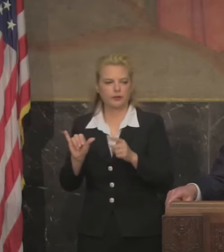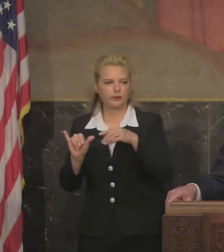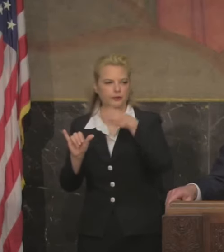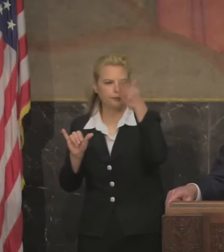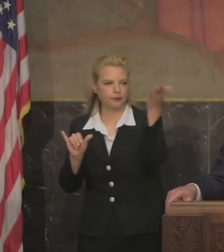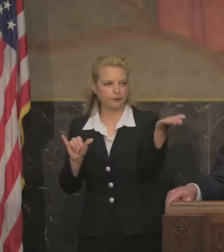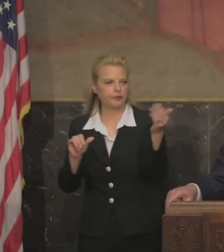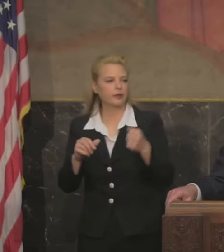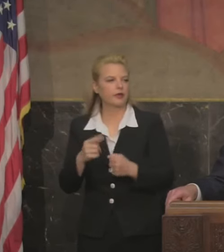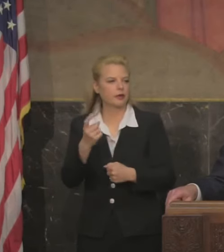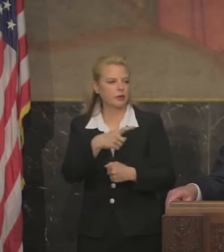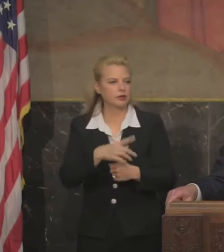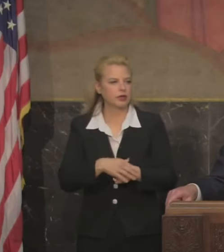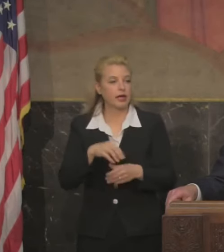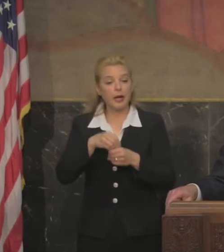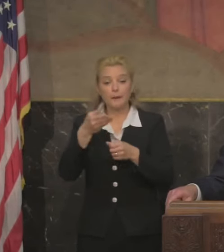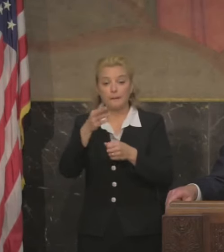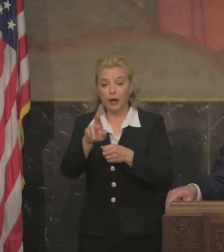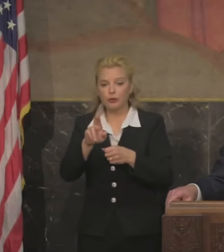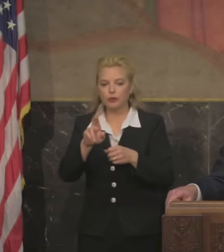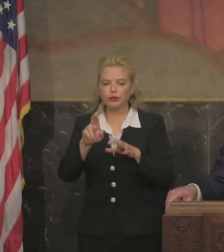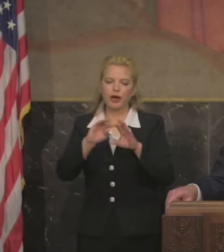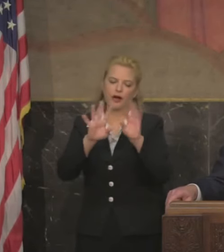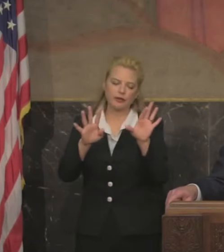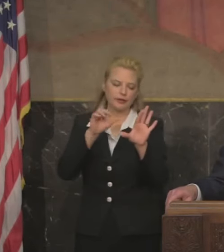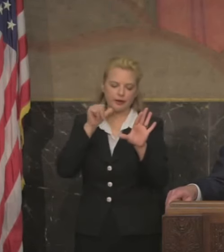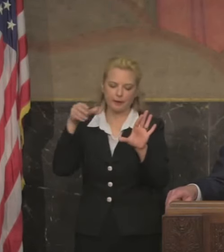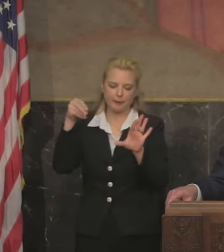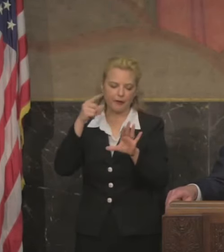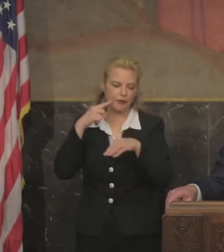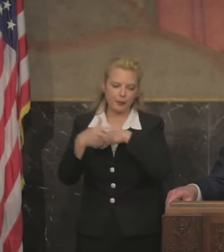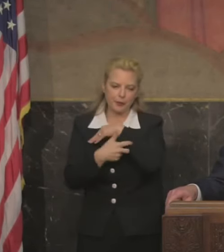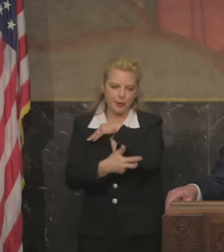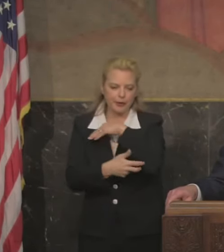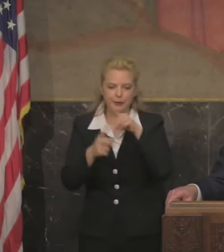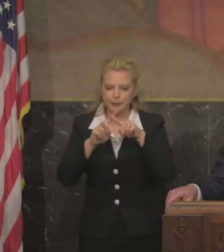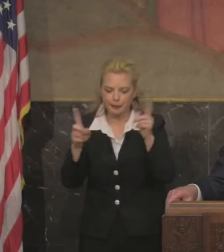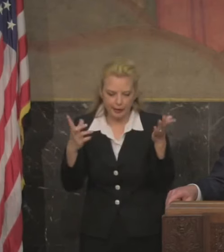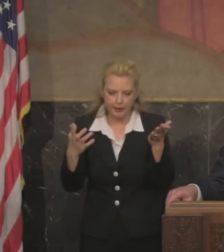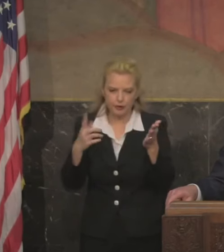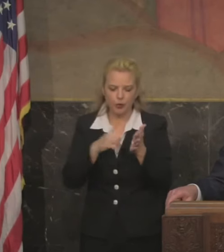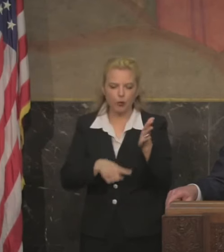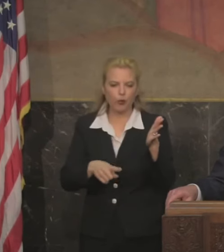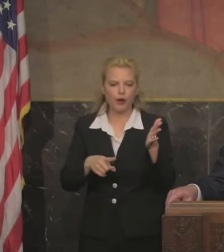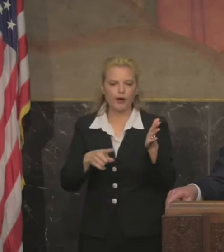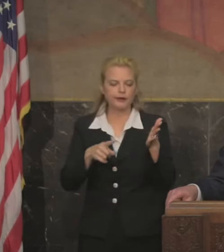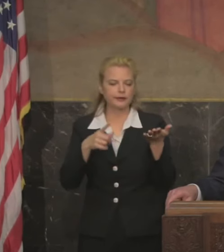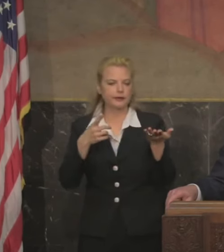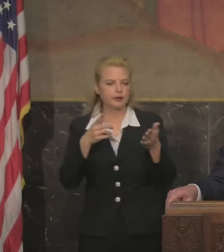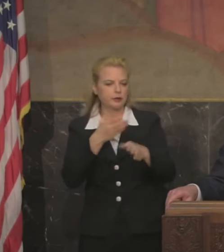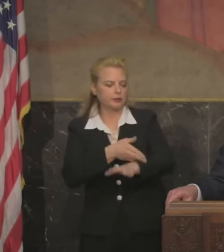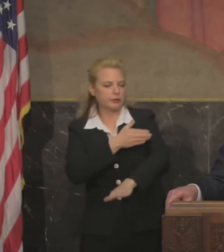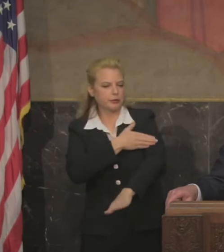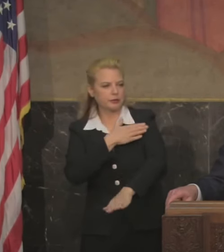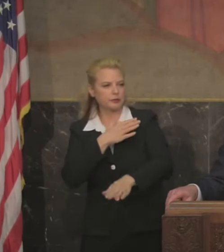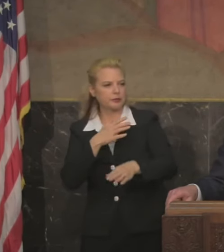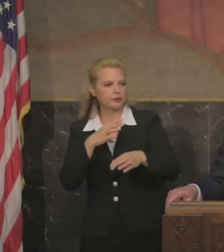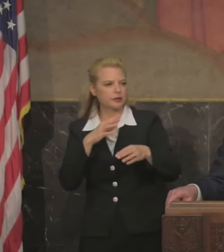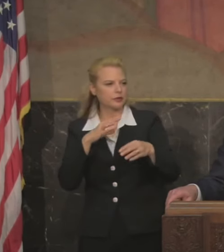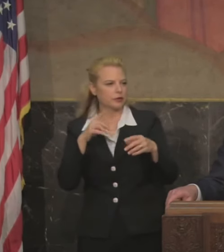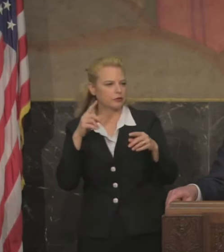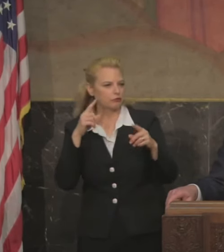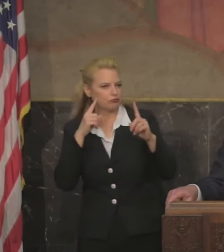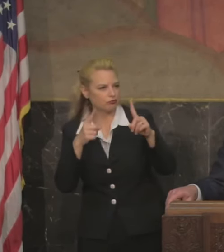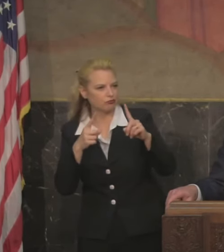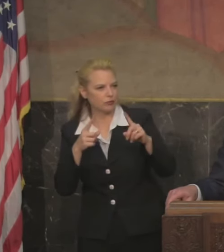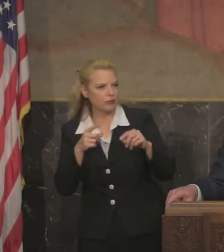area, obviously this is not going to pay for a bridge, but what are some of the projects that you're all looking for in the WFD land, for example?